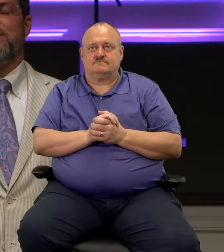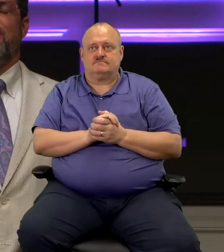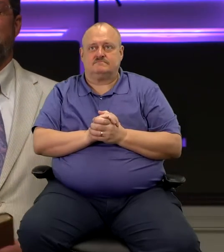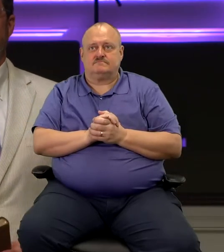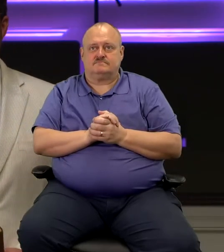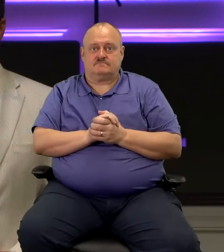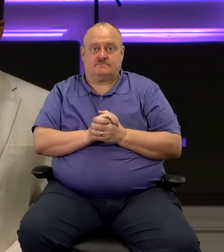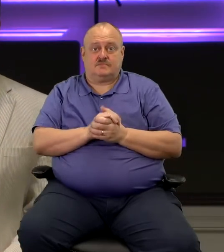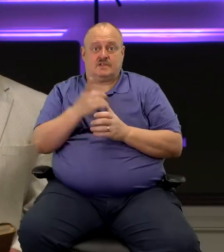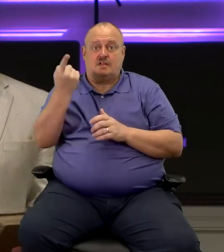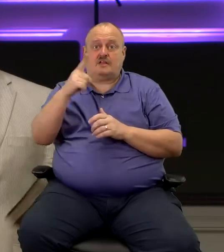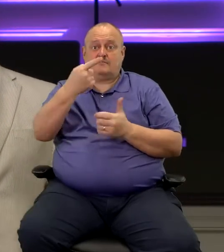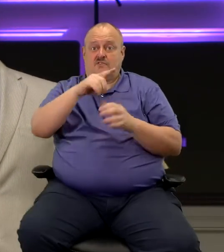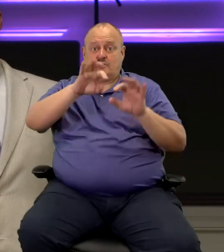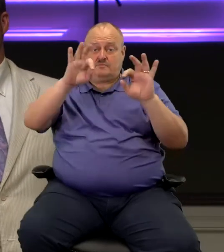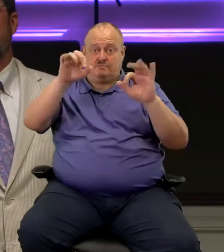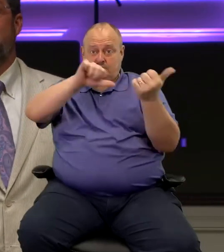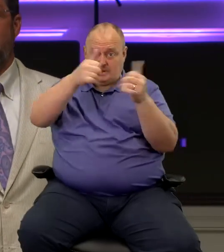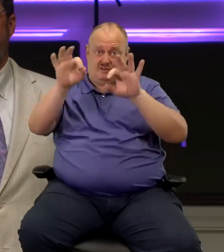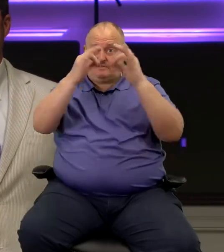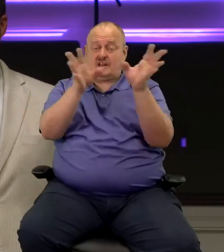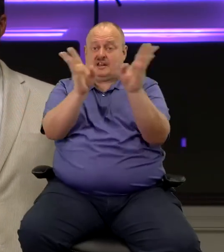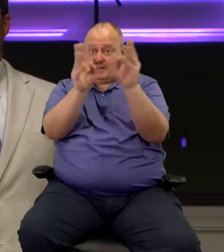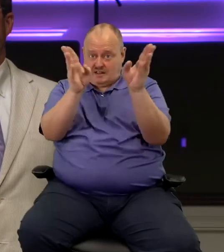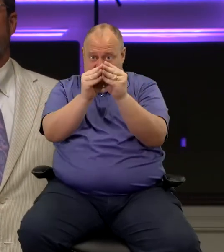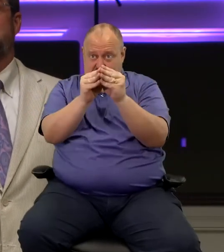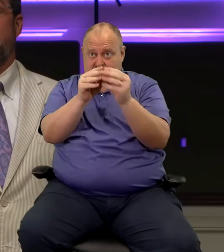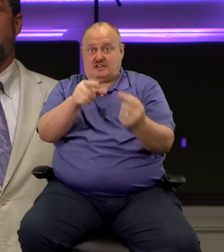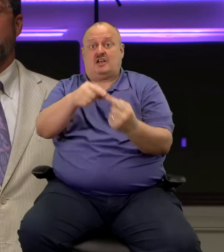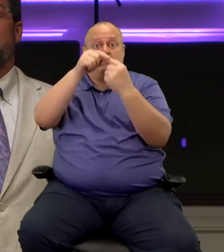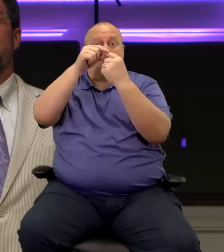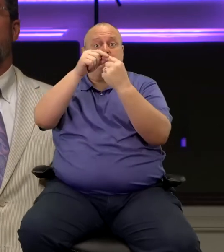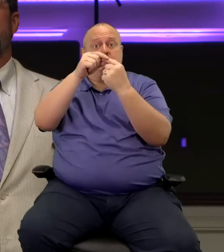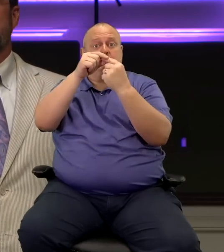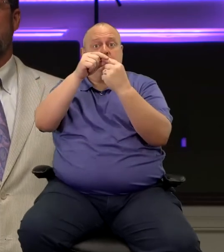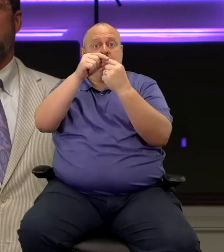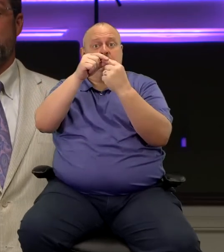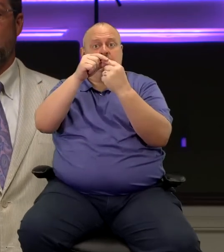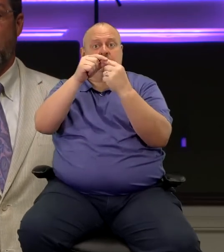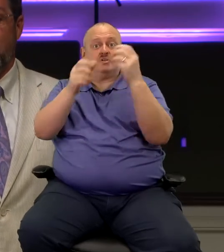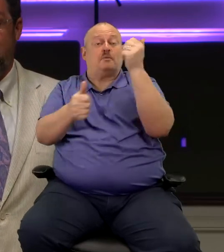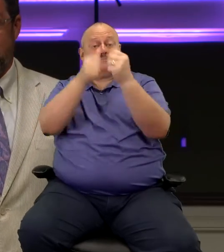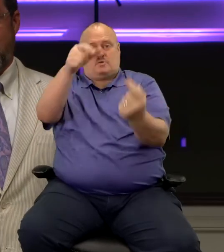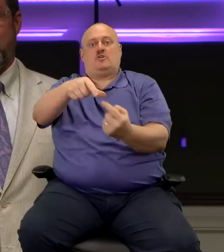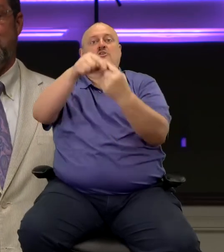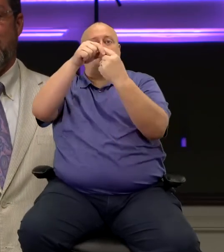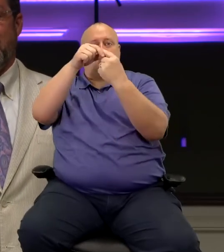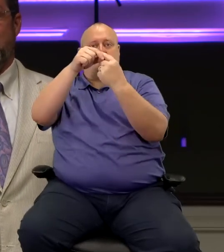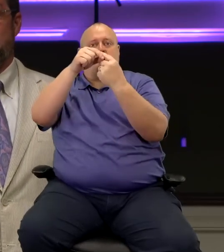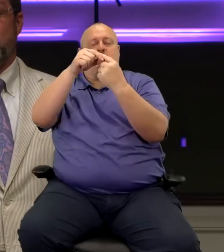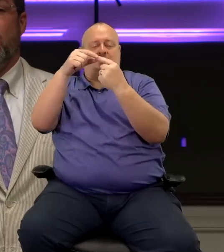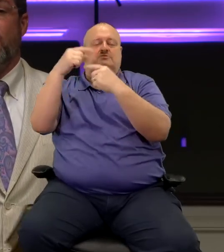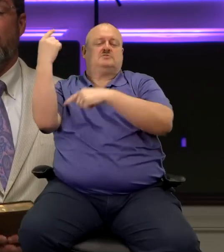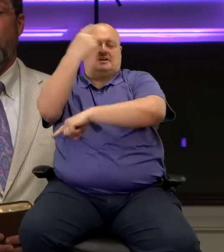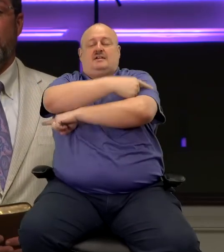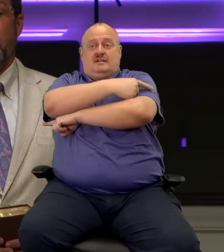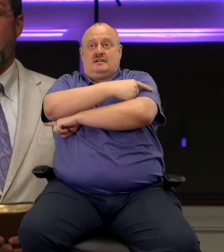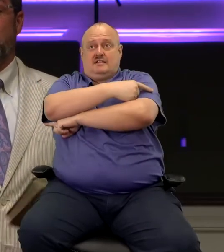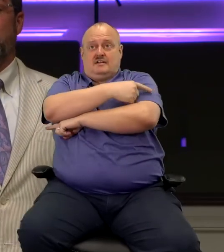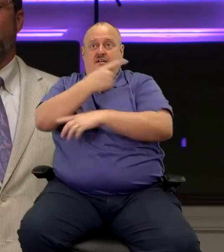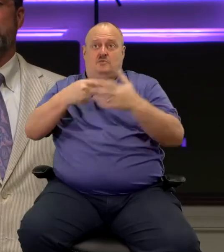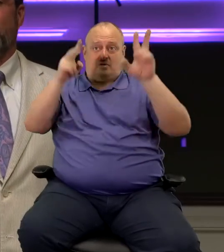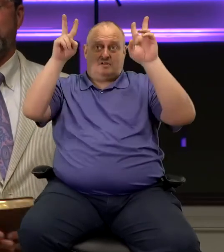First Baptist family, as we gather on this very special, shall I say, the most special of days. This is what we